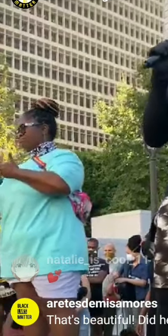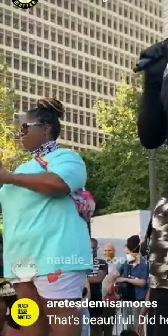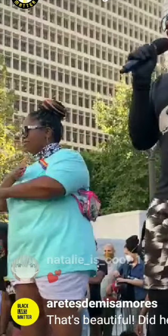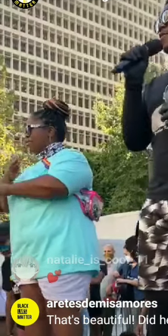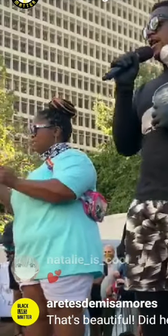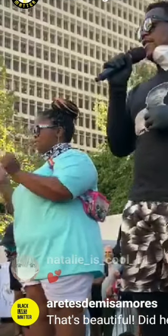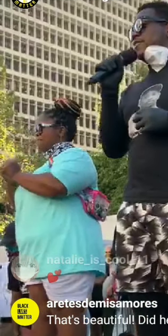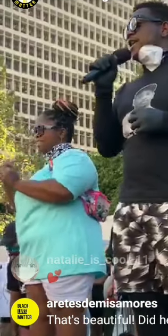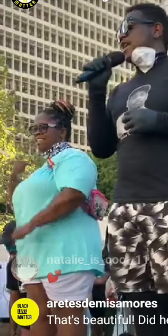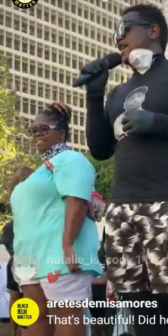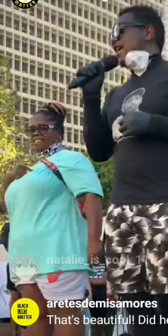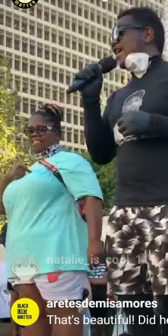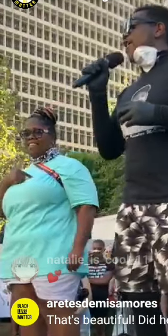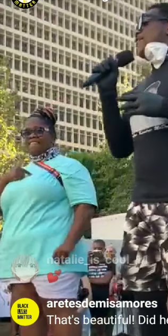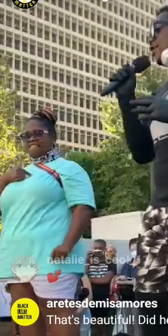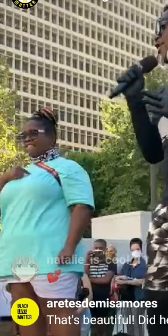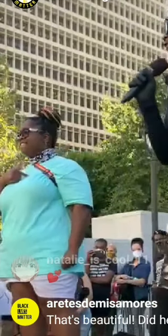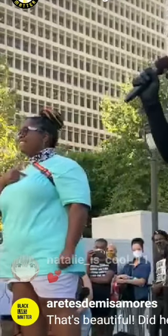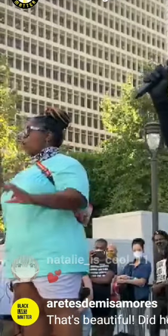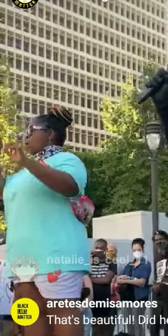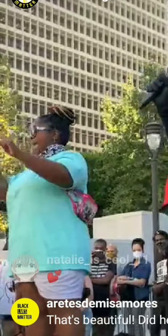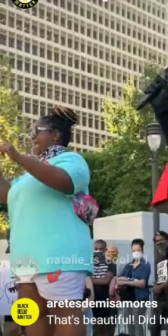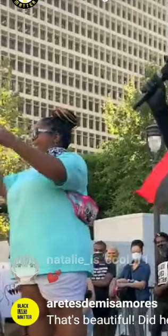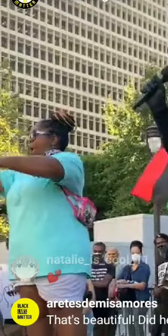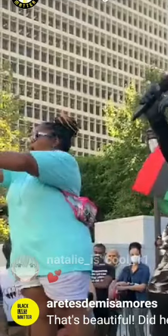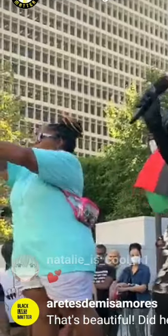sing it with me. Okay, we're gonna go from the top.